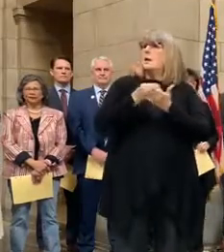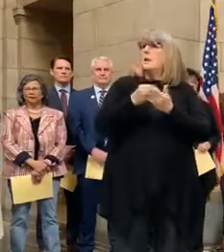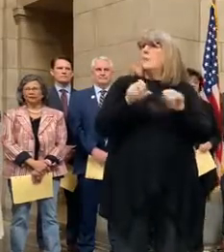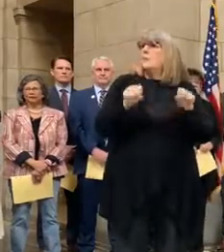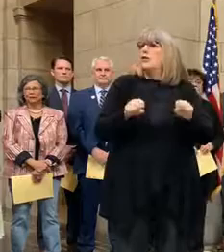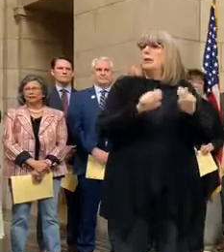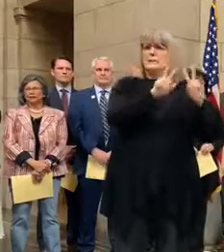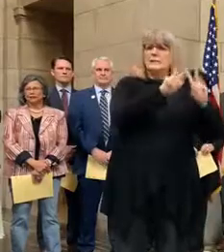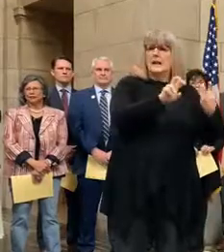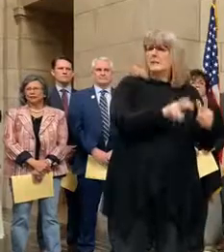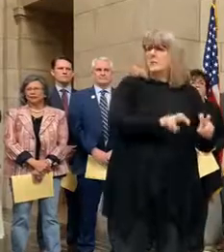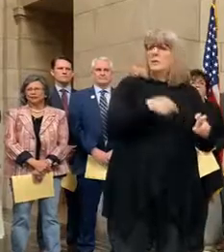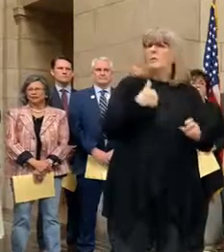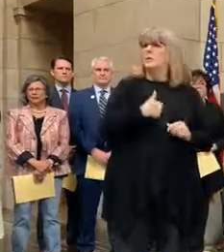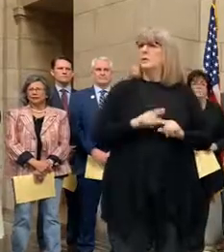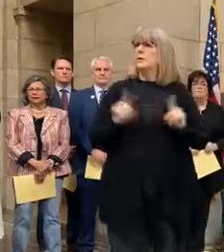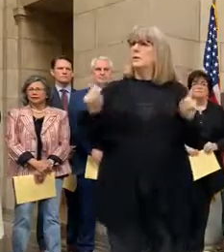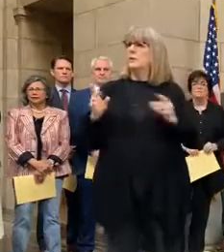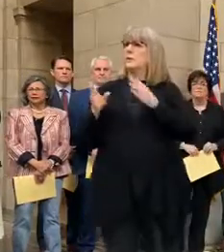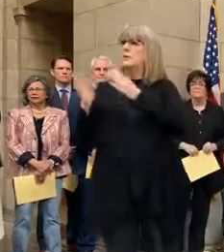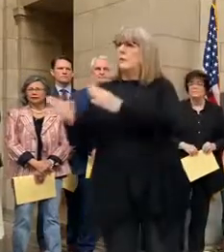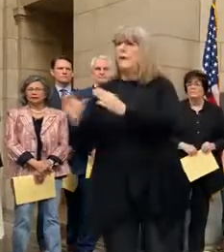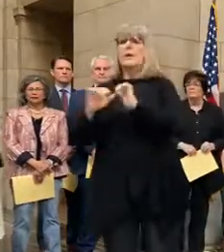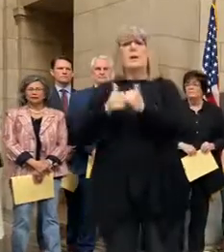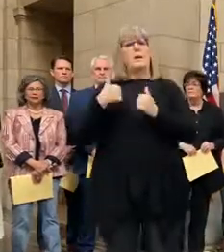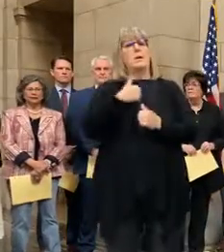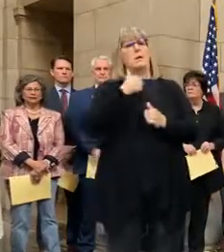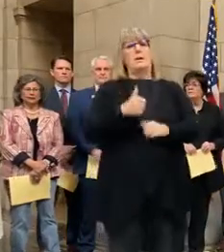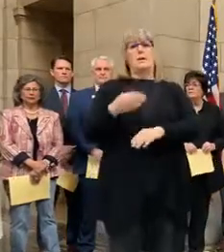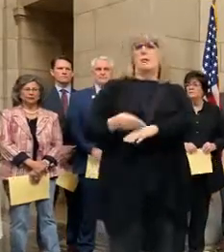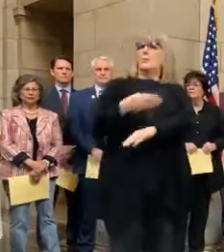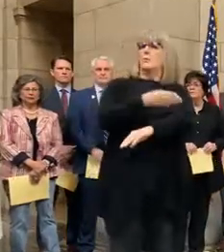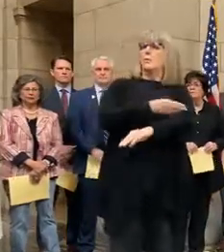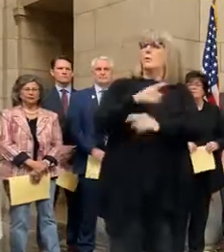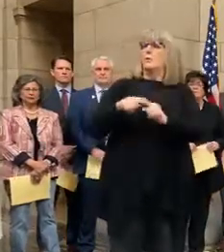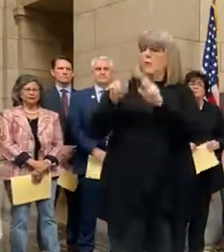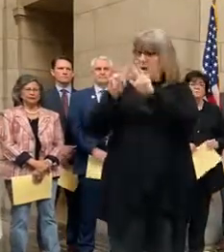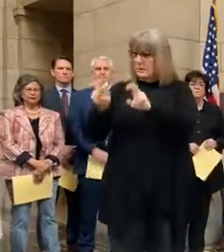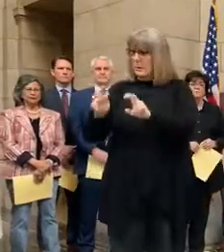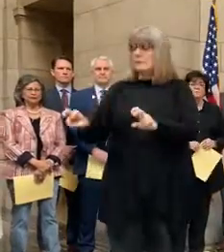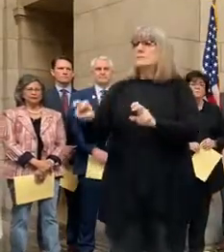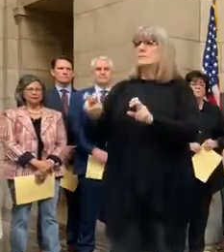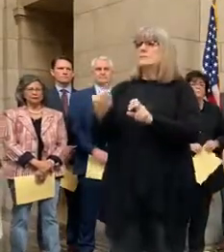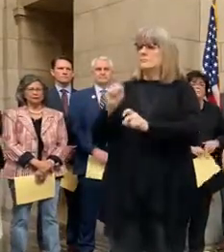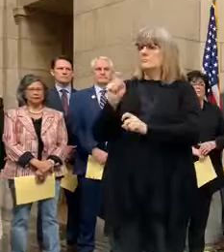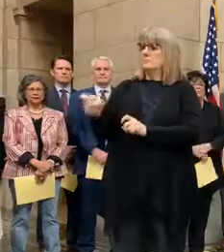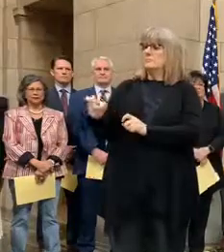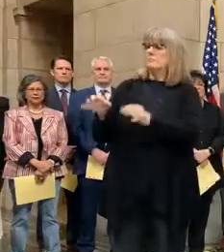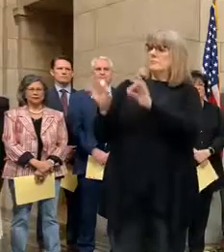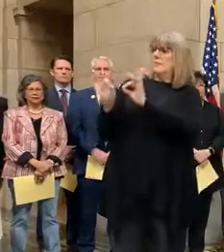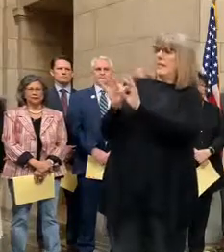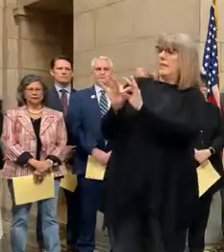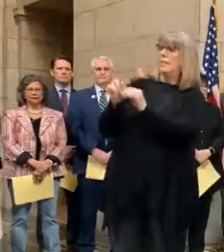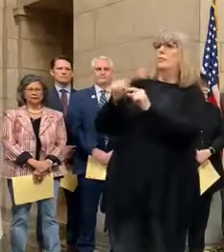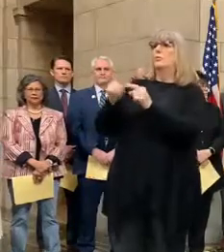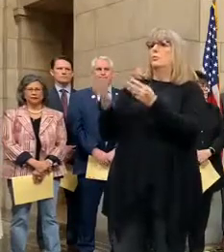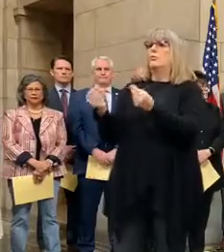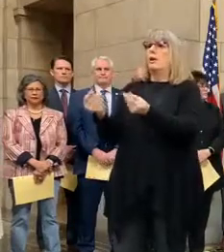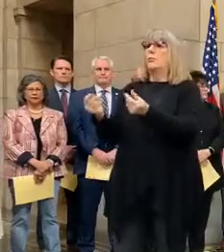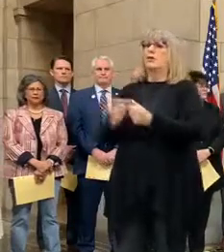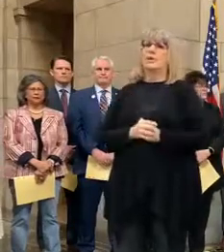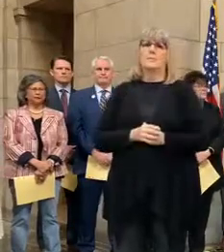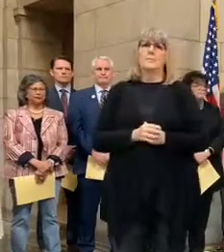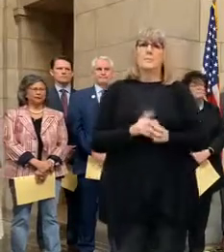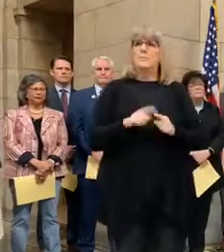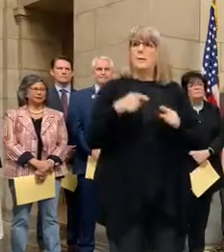that's an example of one of the things that we could do to improve how we assess property taxes here in our state. But as I am going to be